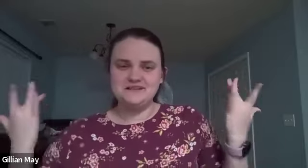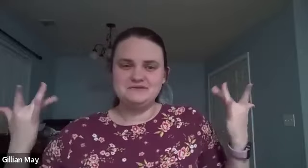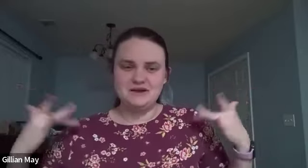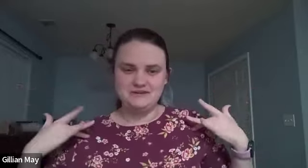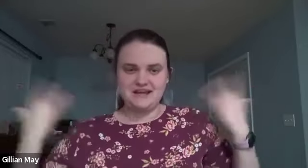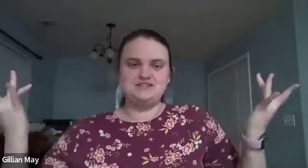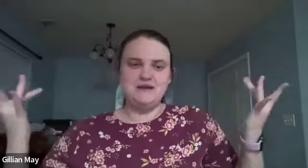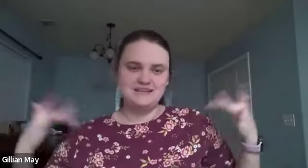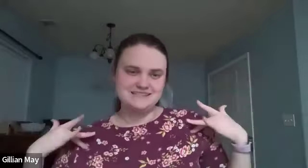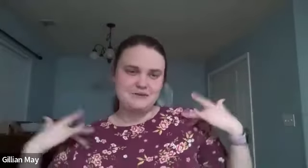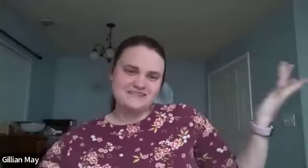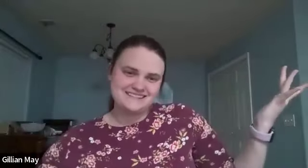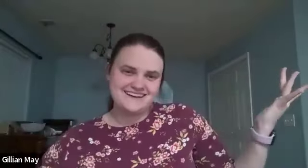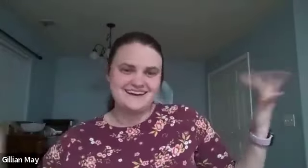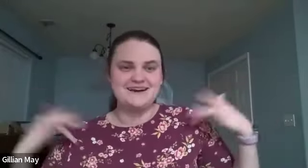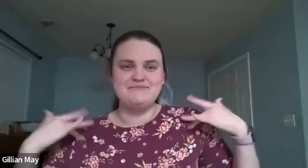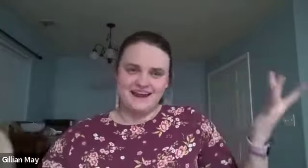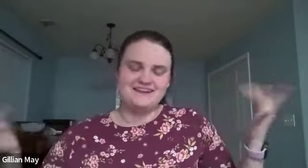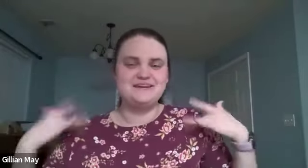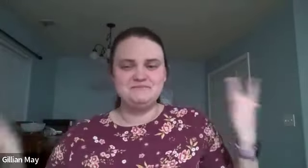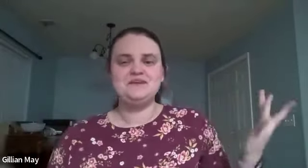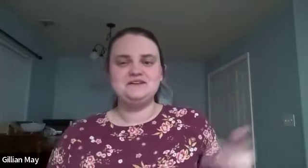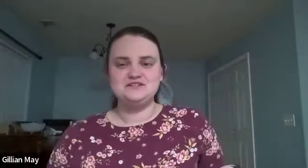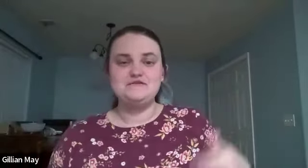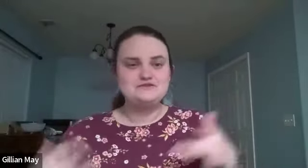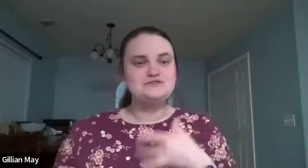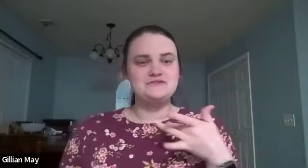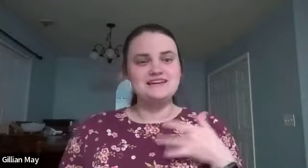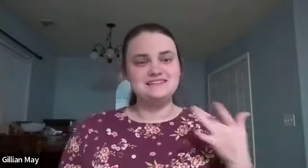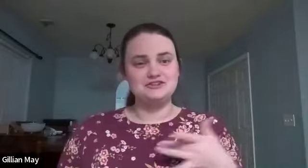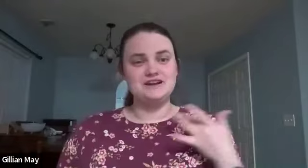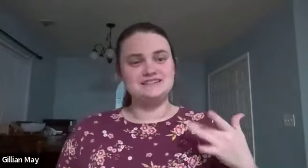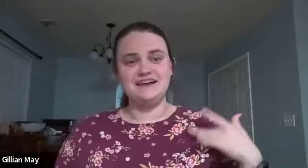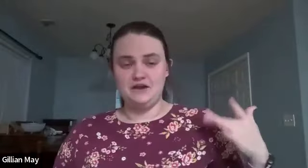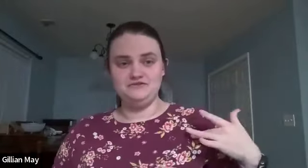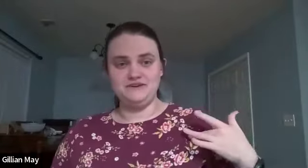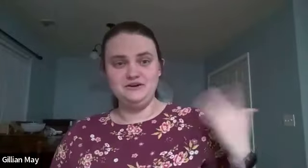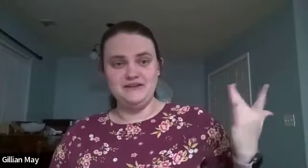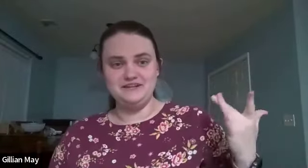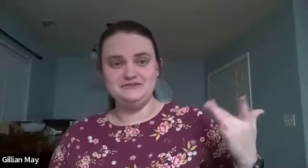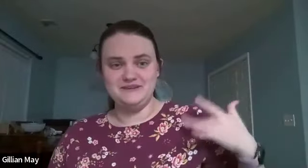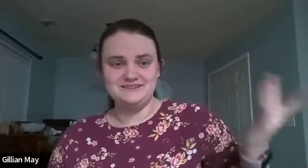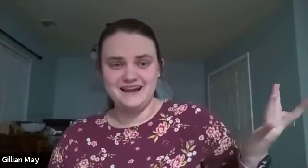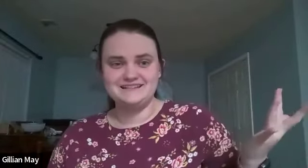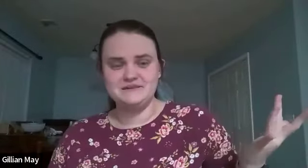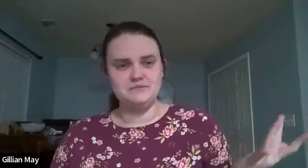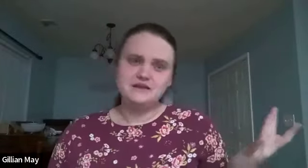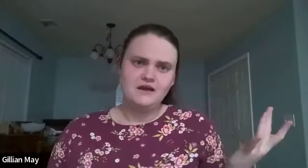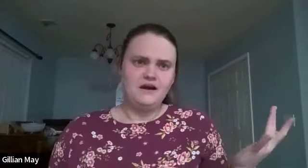Typically with like, yeah, two hands is like, what's up? That kind of thing. So if you do this, like you're trying to say like how you feel, and then you do this on accident, they might be like, oh,